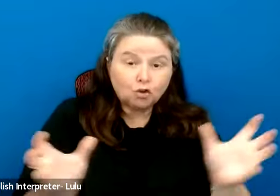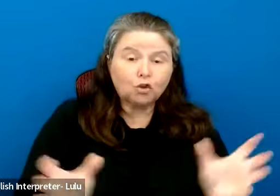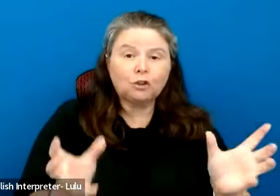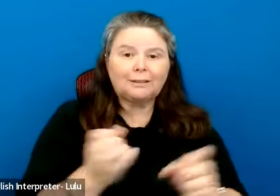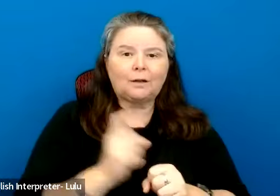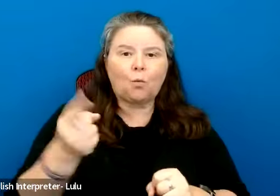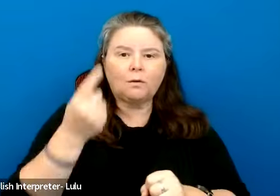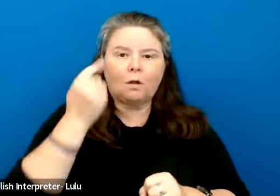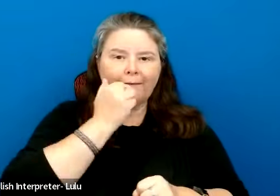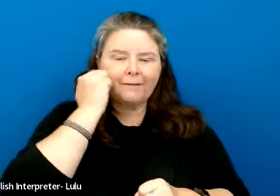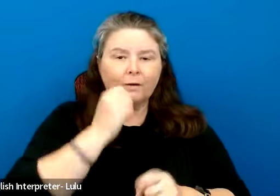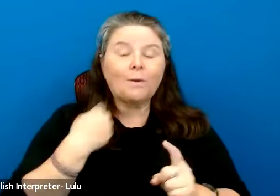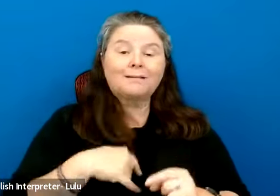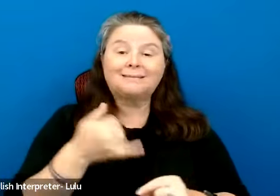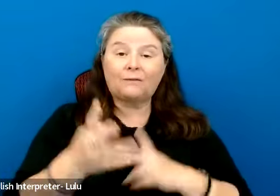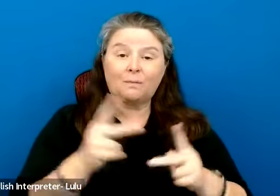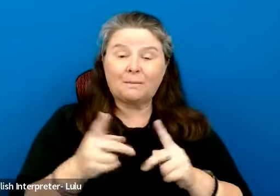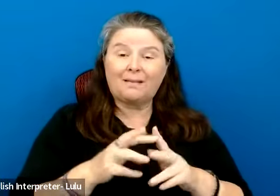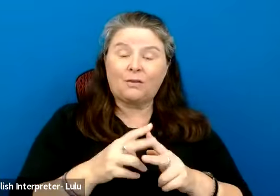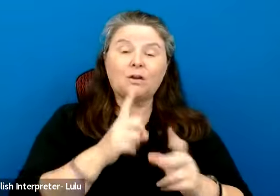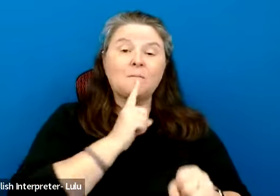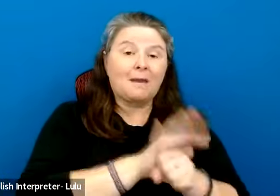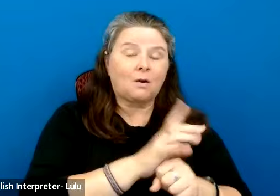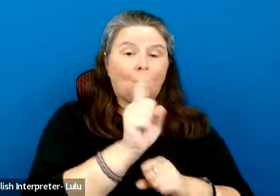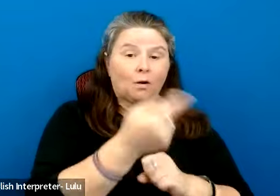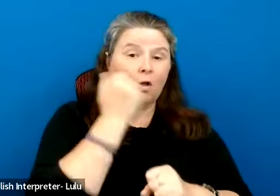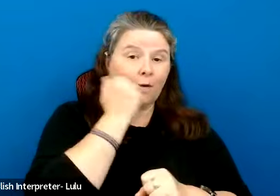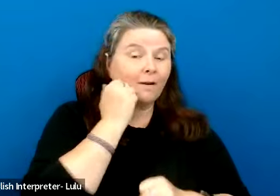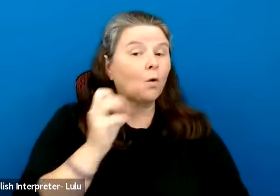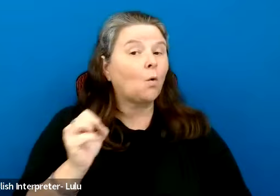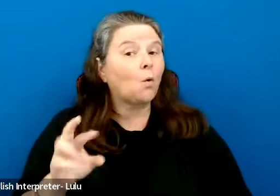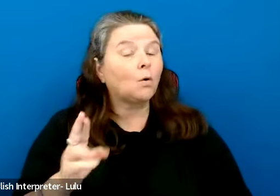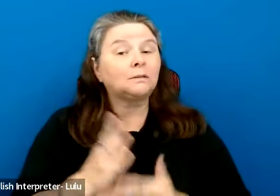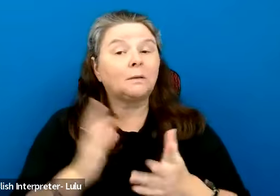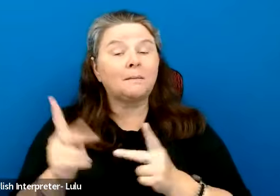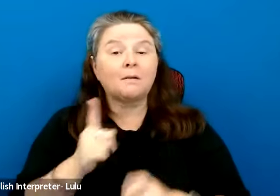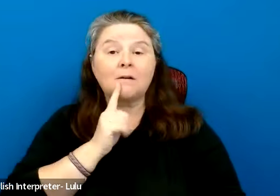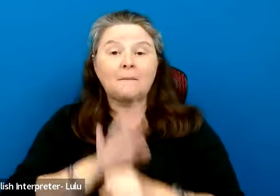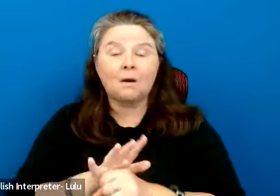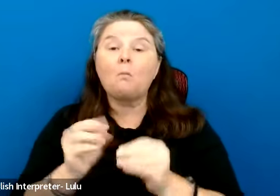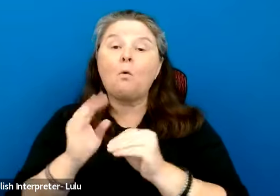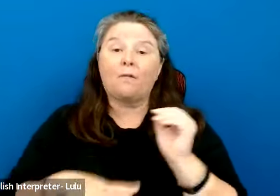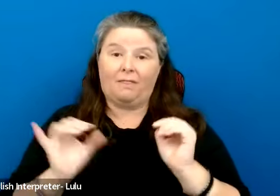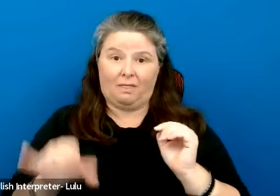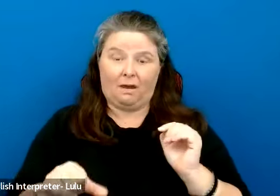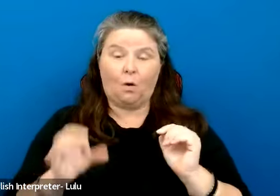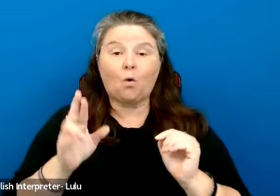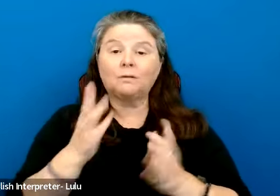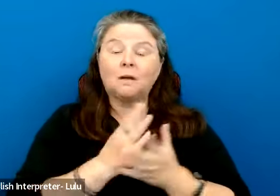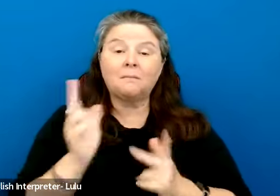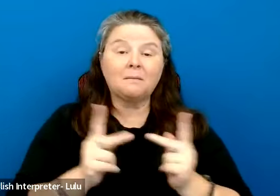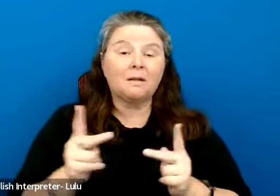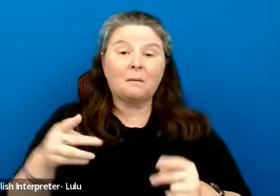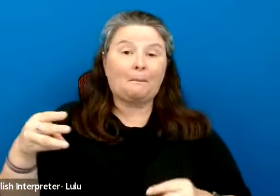$1 a day. We had several people either commit to $1 a day, or some people committed to even more than that, or some people